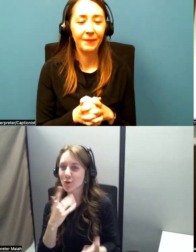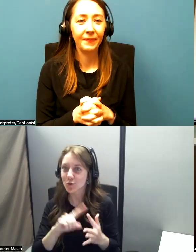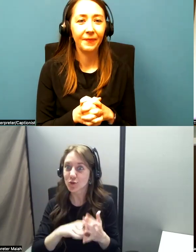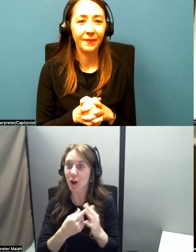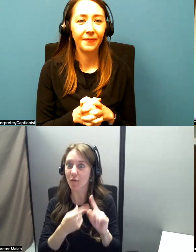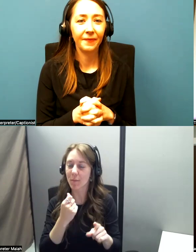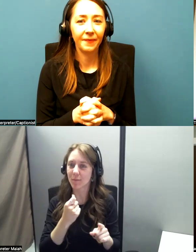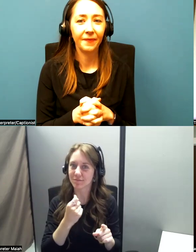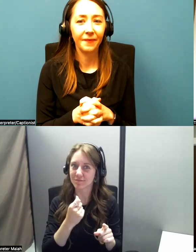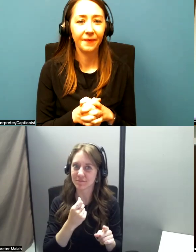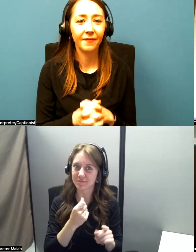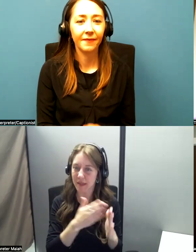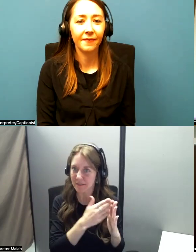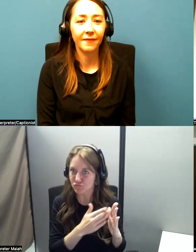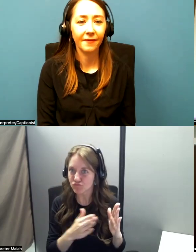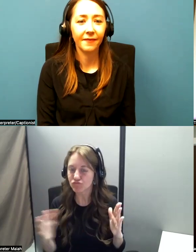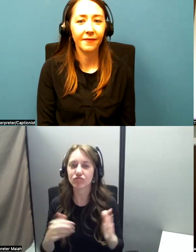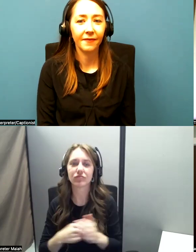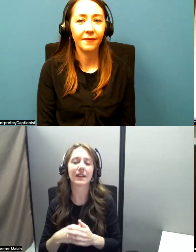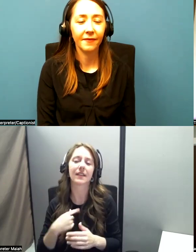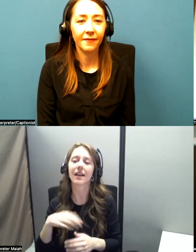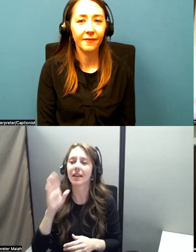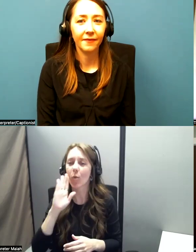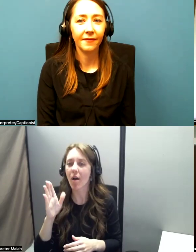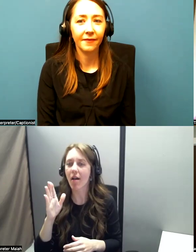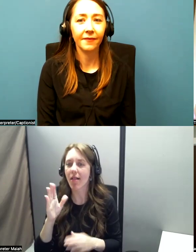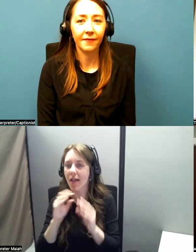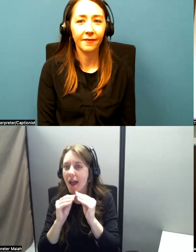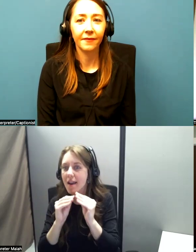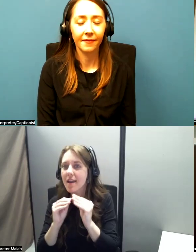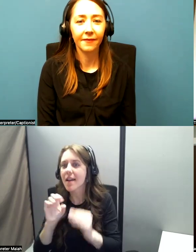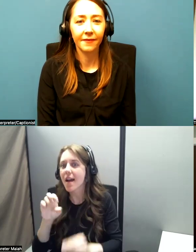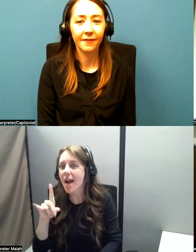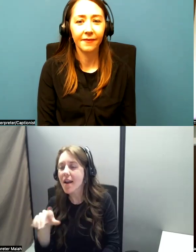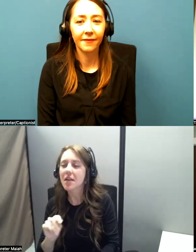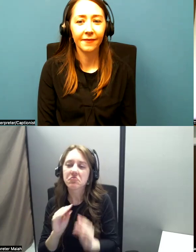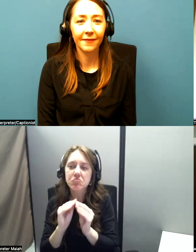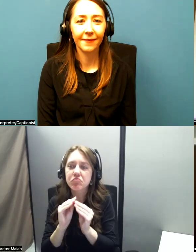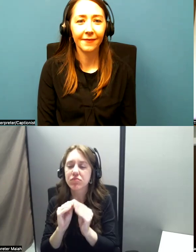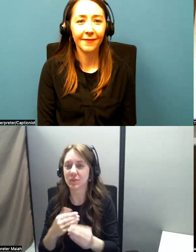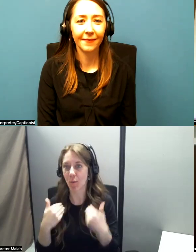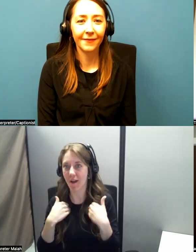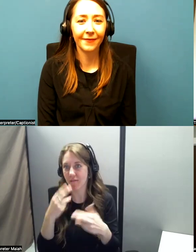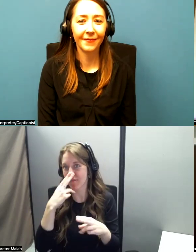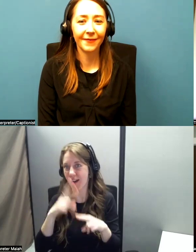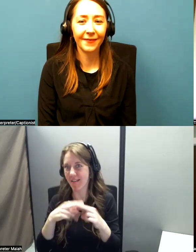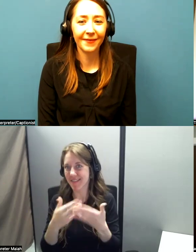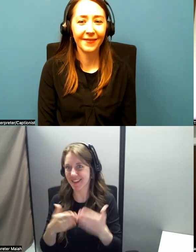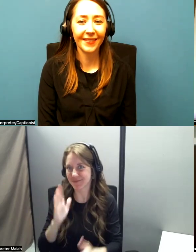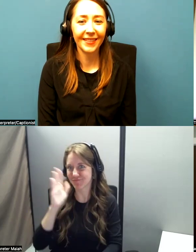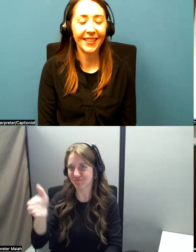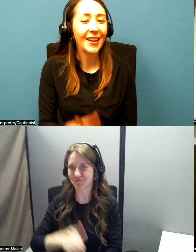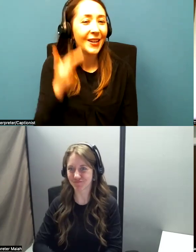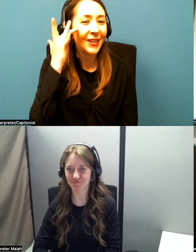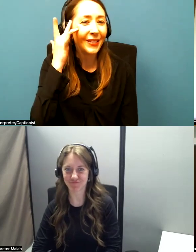things for bloopers and I edit some kind of stuff. We got some fun stuff coming on. Smart.